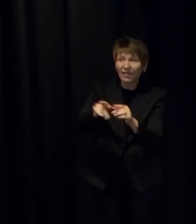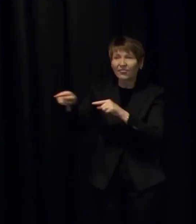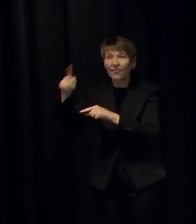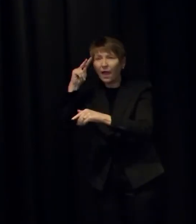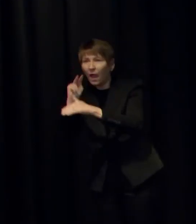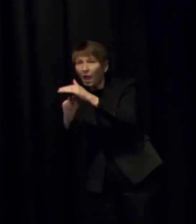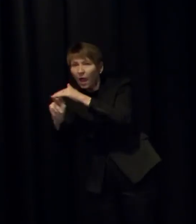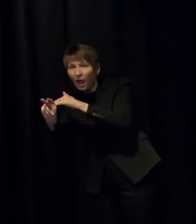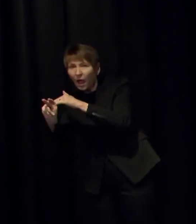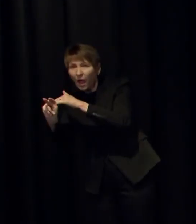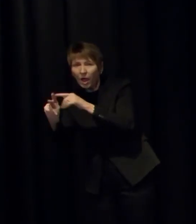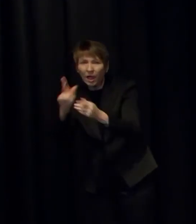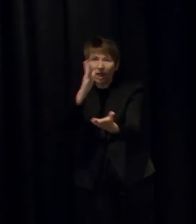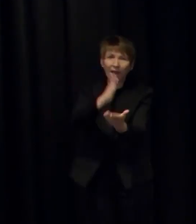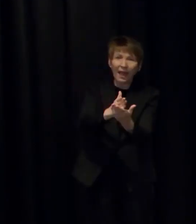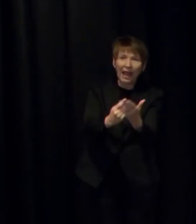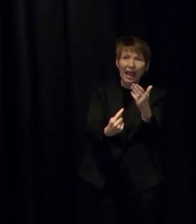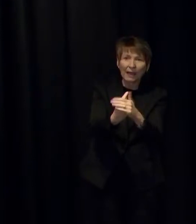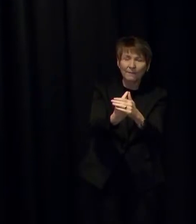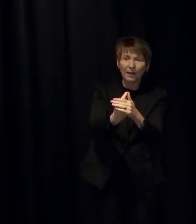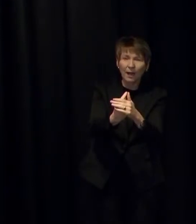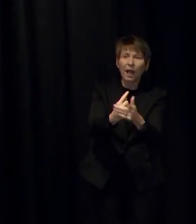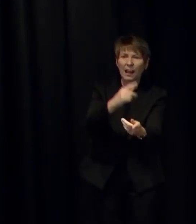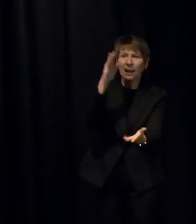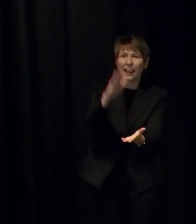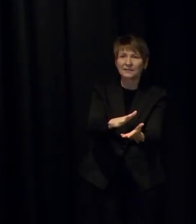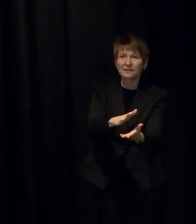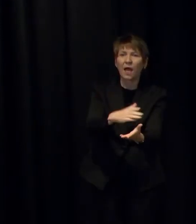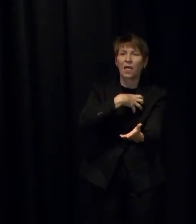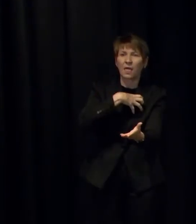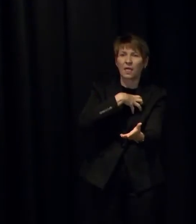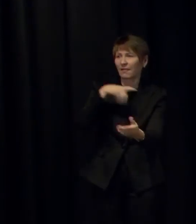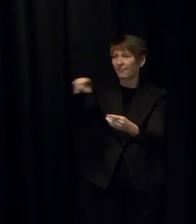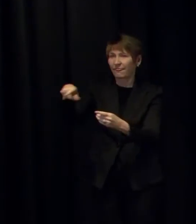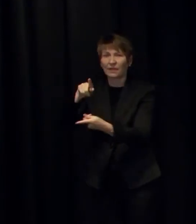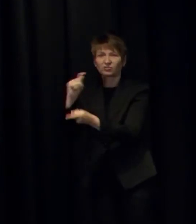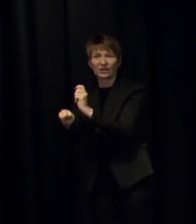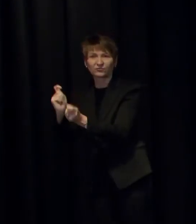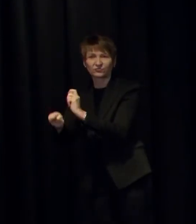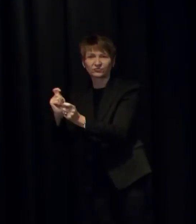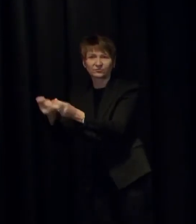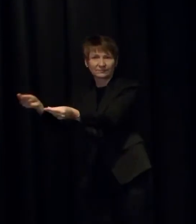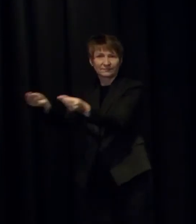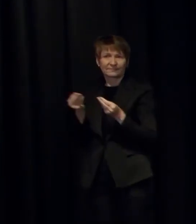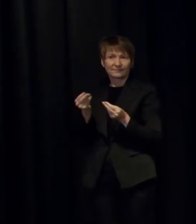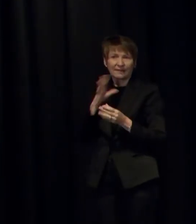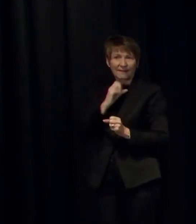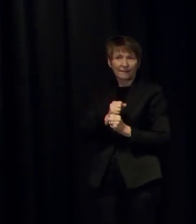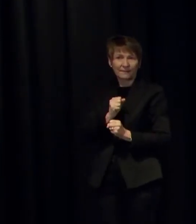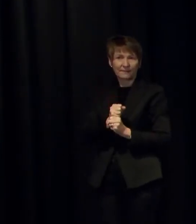numbers. That's not to diminish the fact that 777 people are in hospital, and many of them are very unwell,